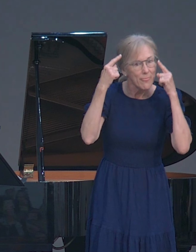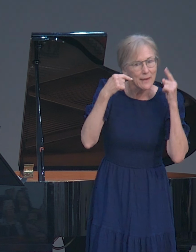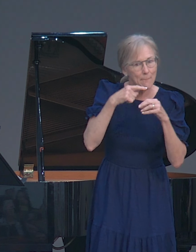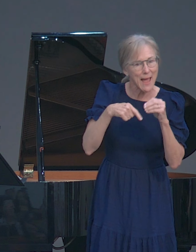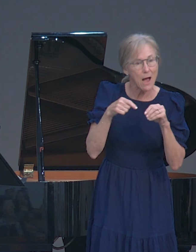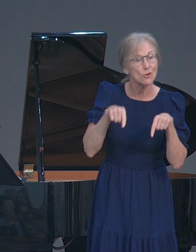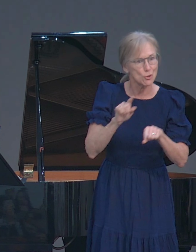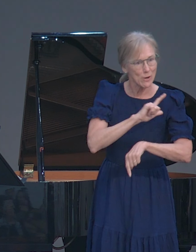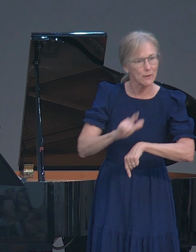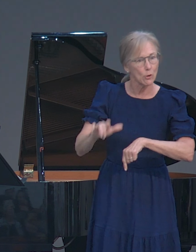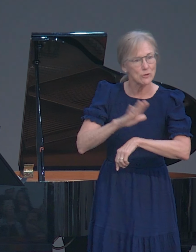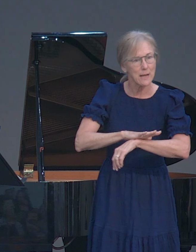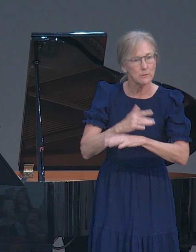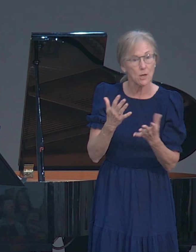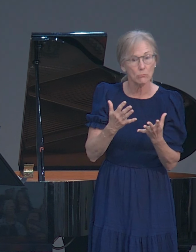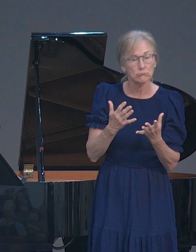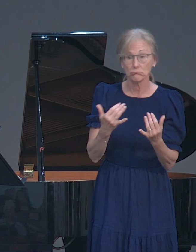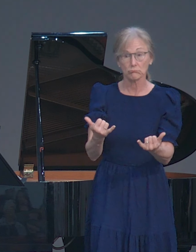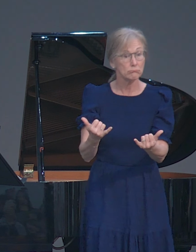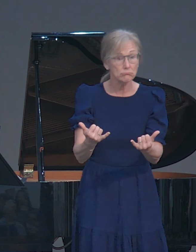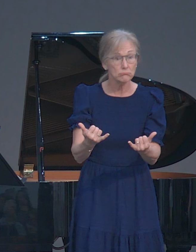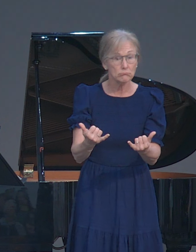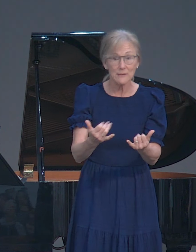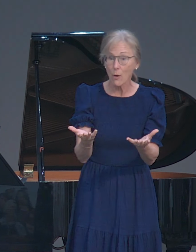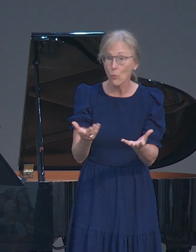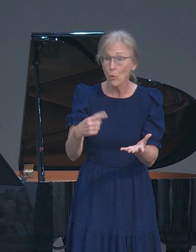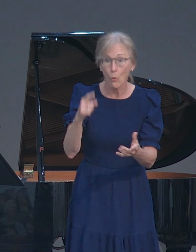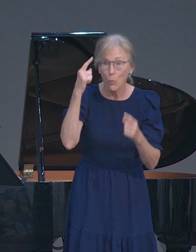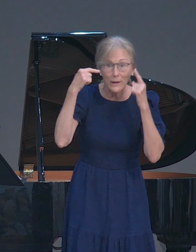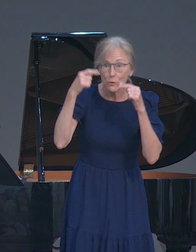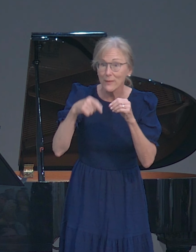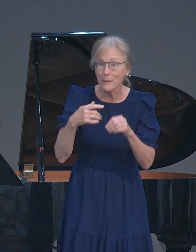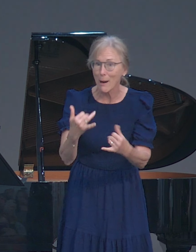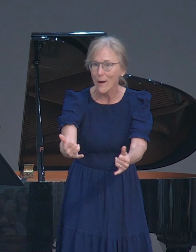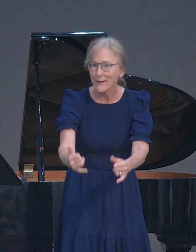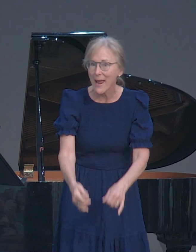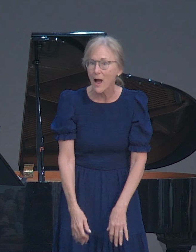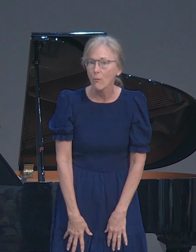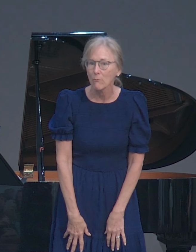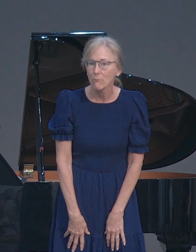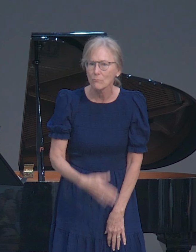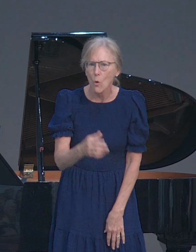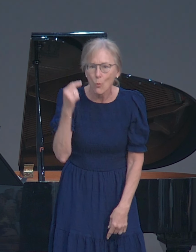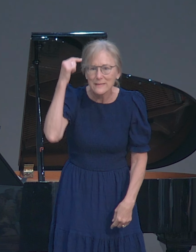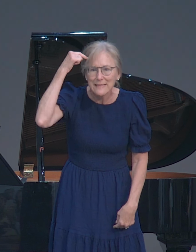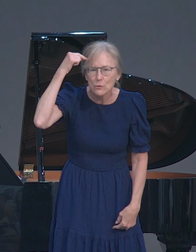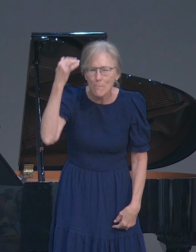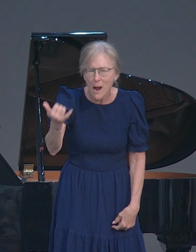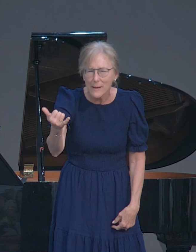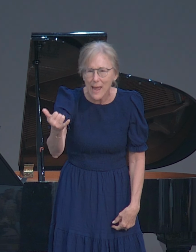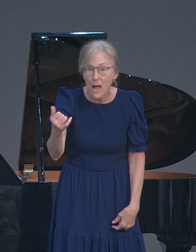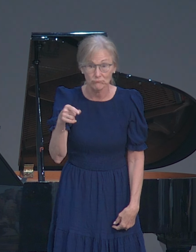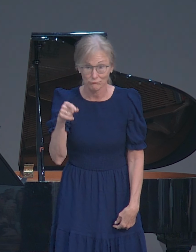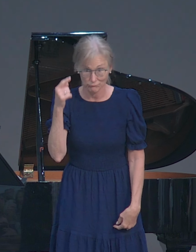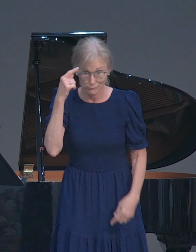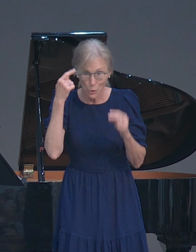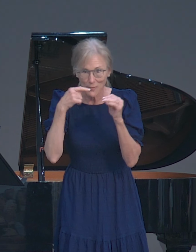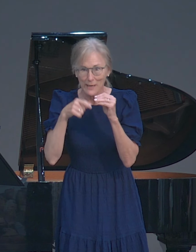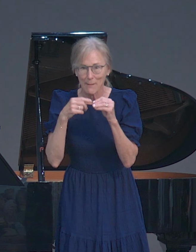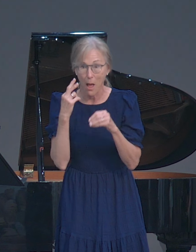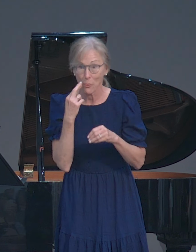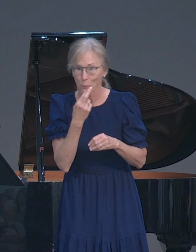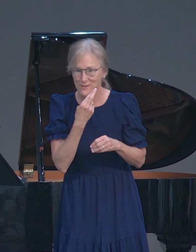So what are you thinking about? What are you daydreaming about during the Lord's table? Are you thinking about the restaurant you're going to for Mother's